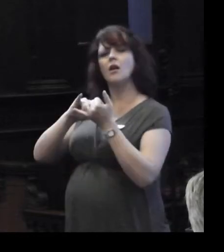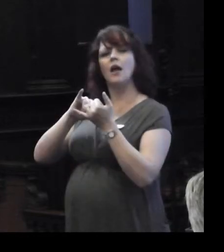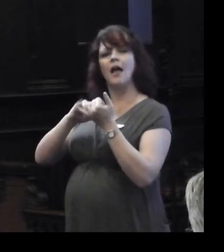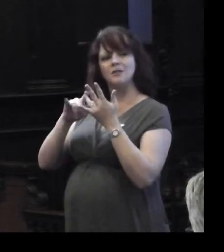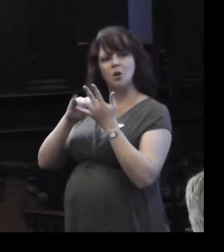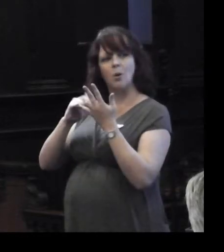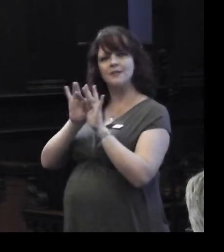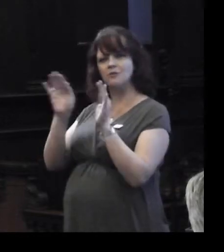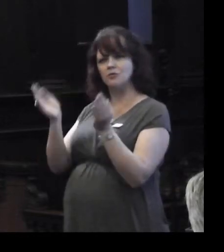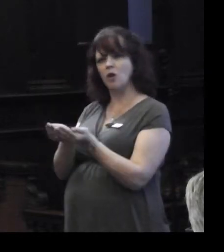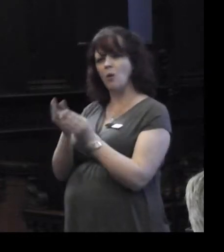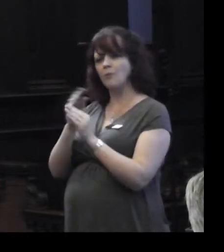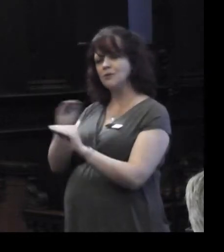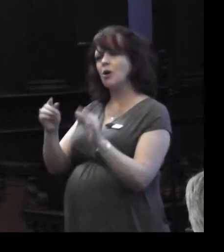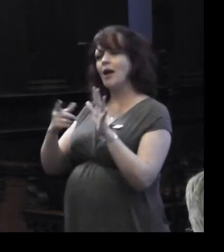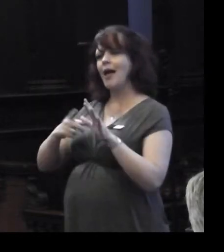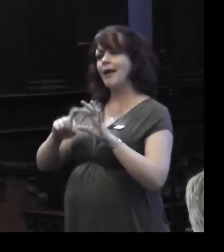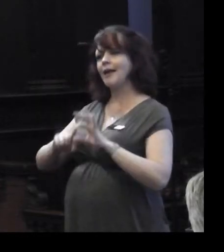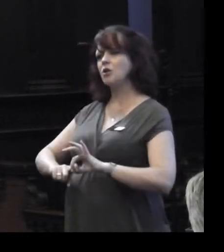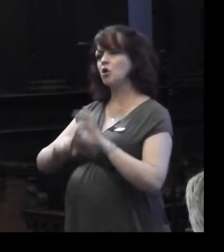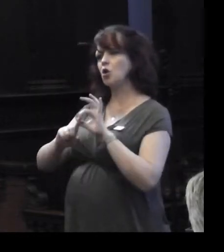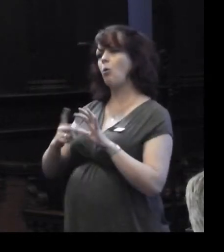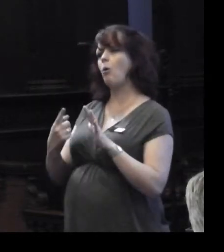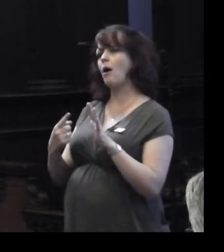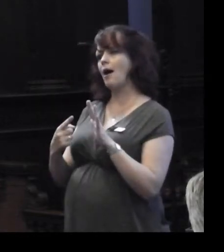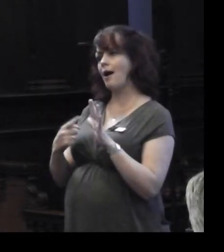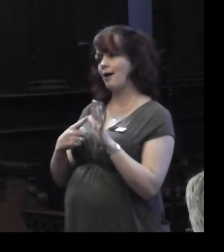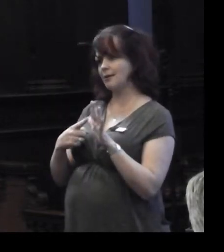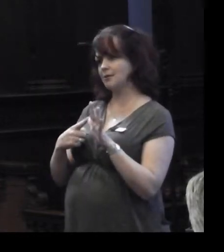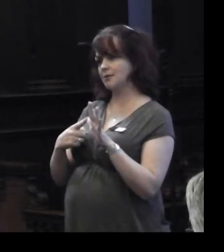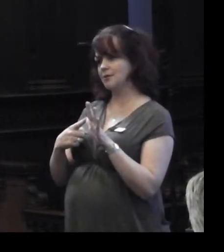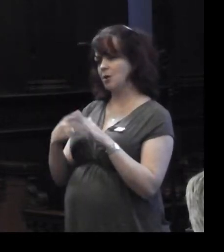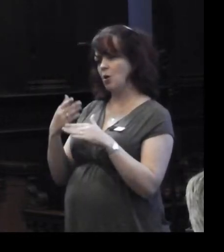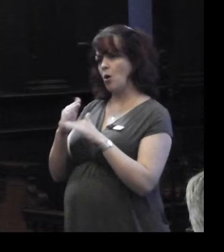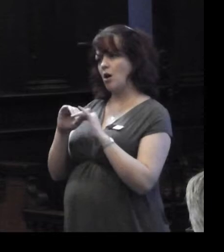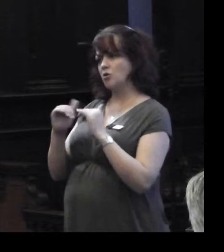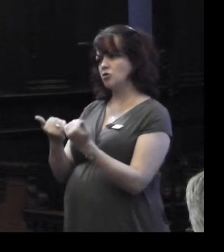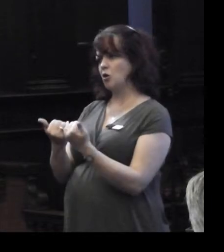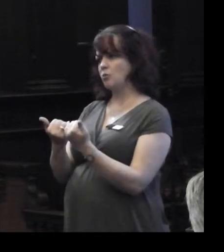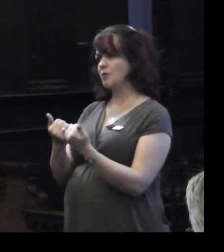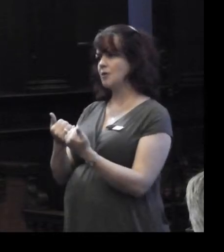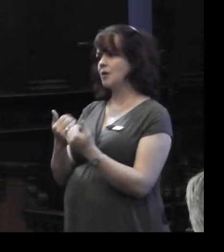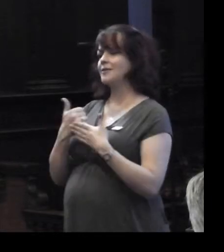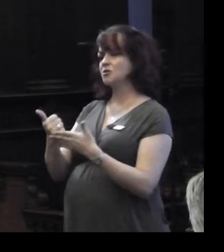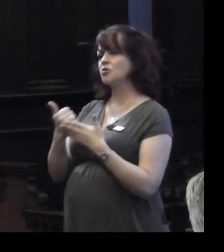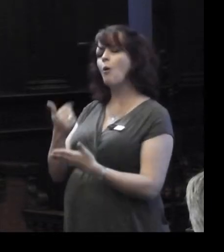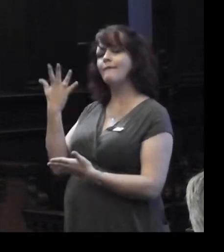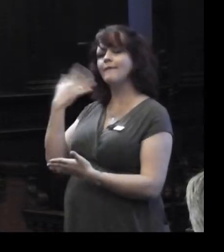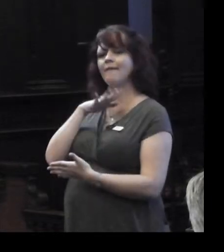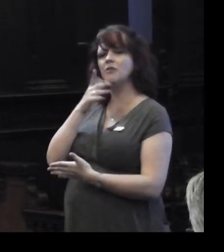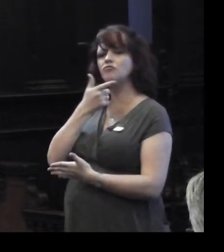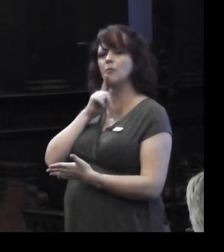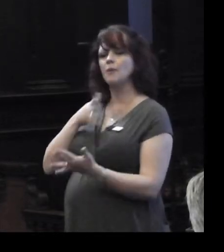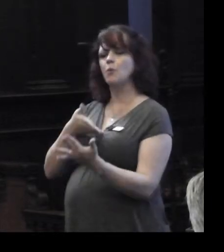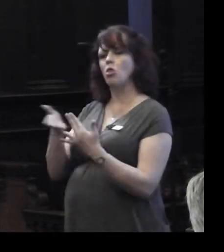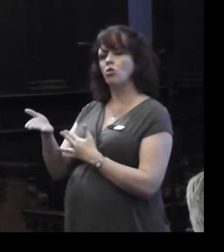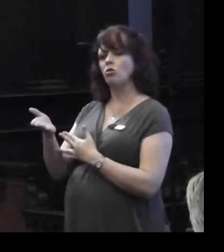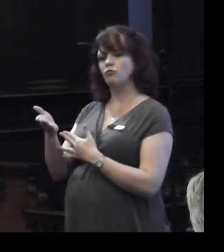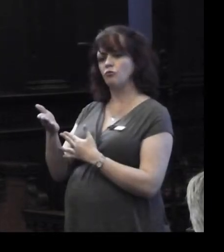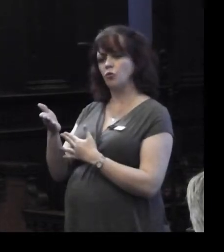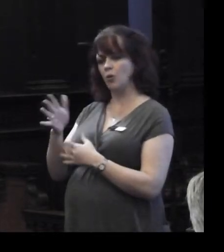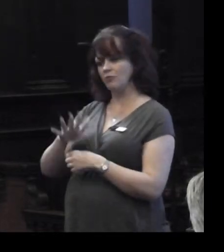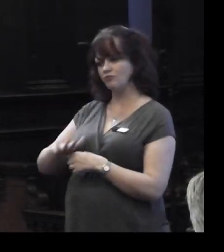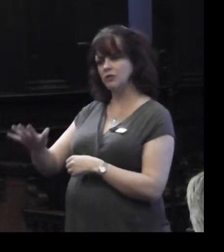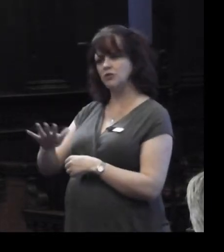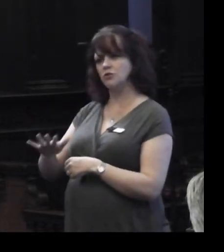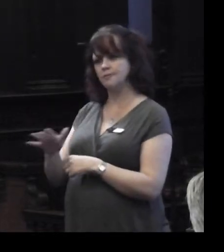AQA accredited workshops to over 500 young people in secondary schools across the region. Through